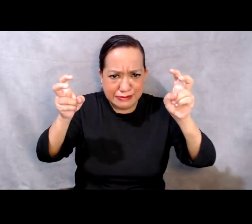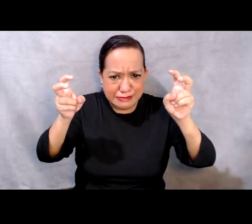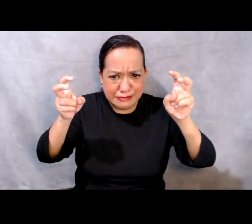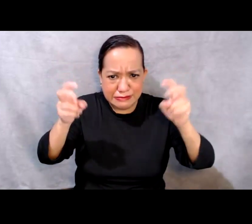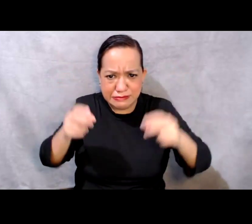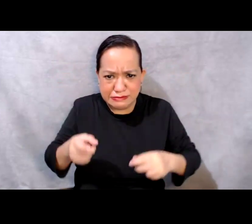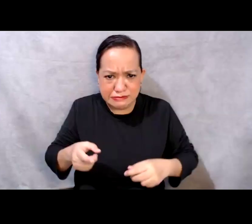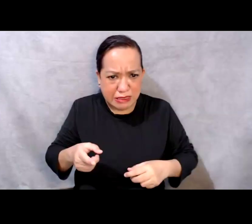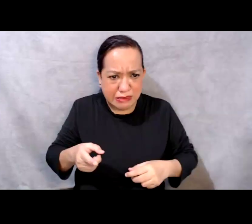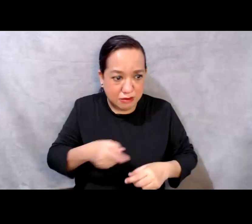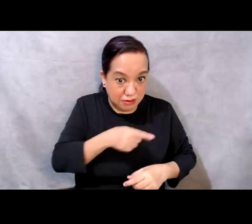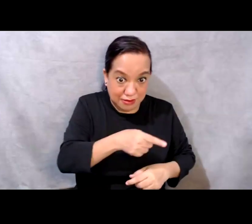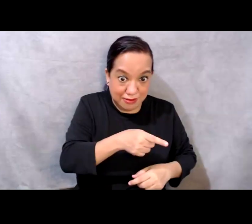way.